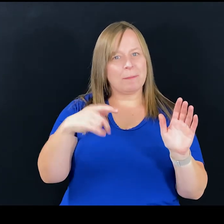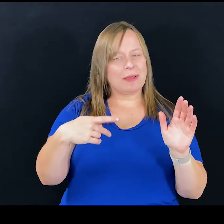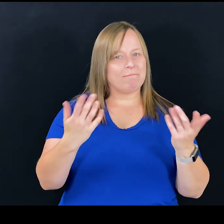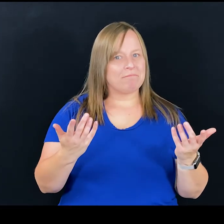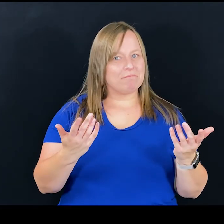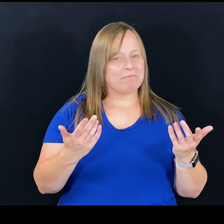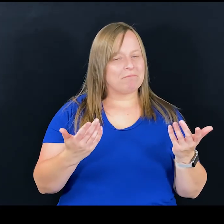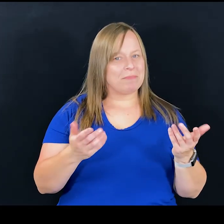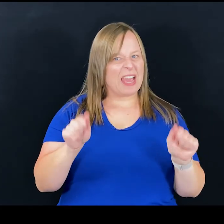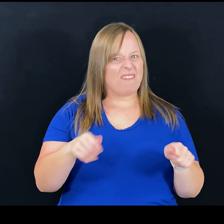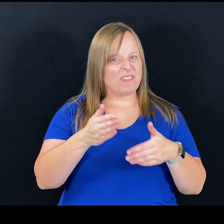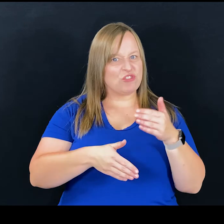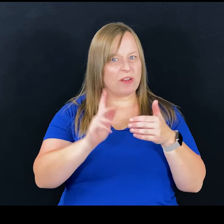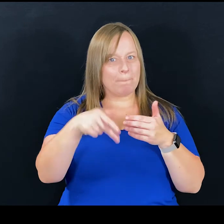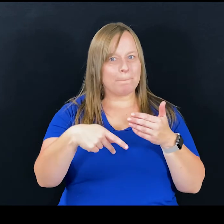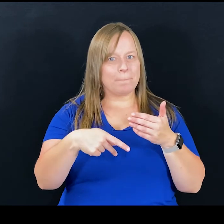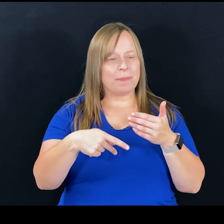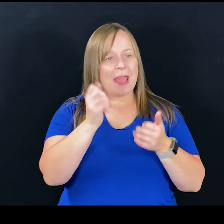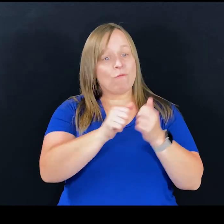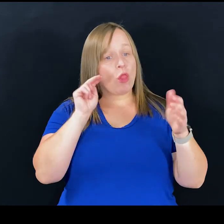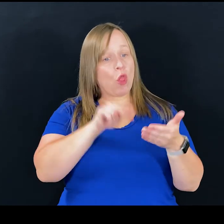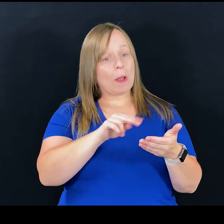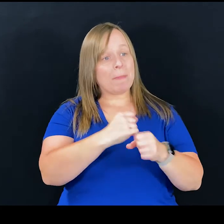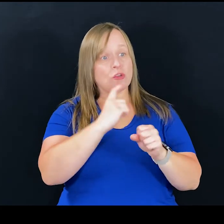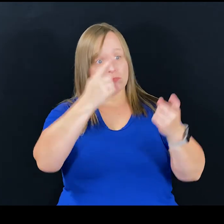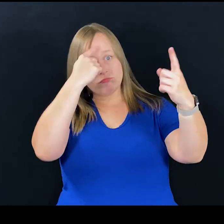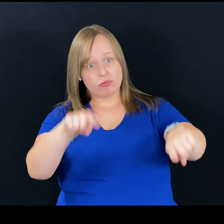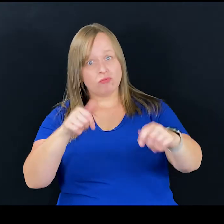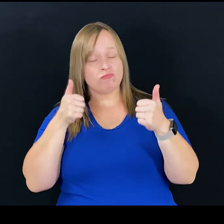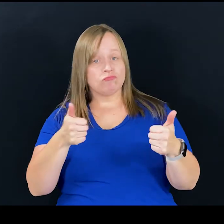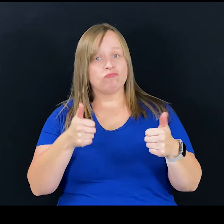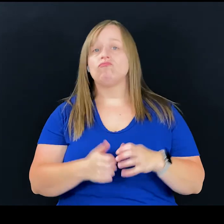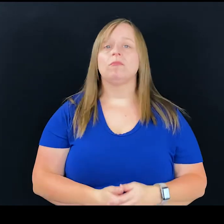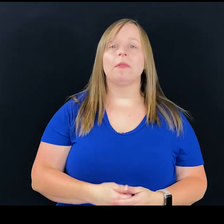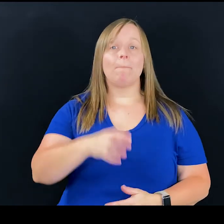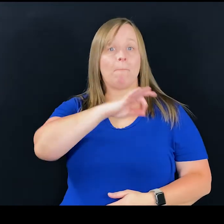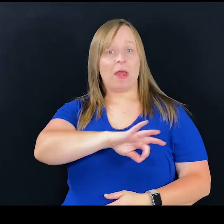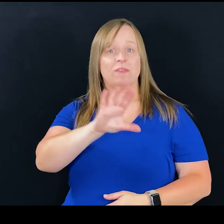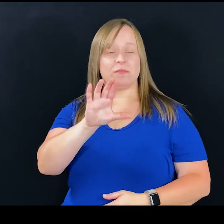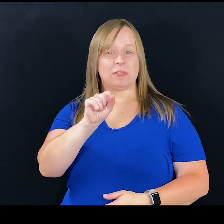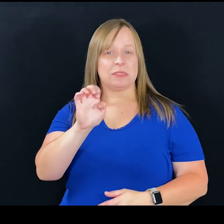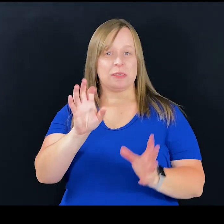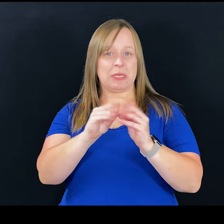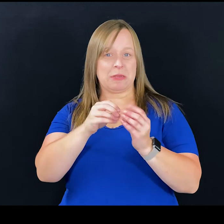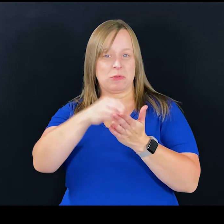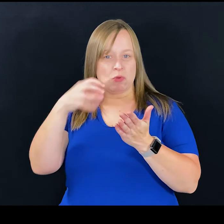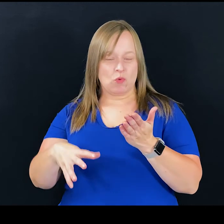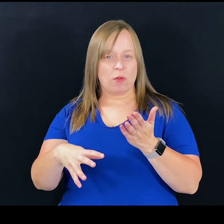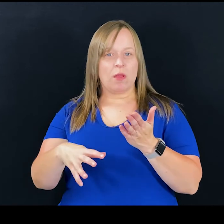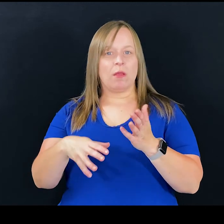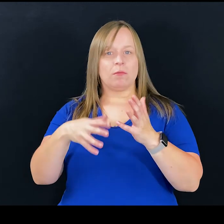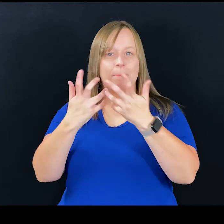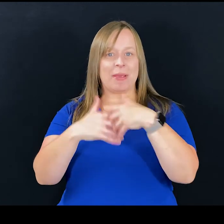the IEP meeting comes to a close. And then everybody can look at it, make sure they like it. One of the benefits of a student-led